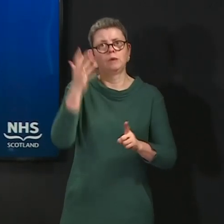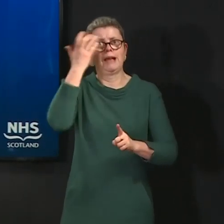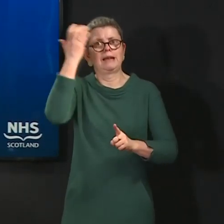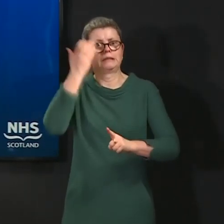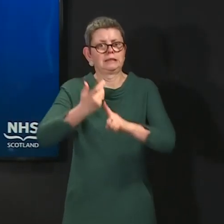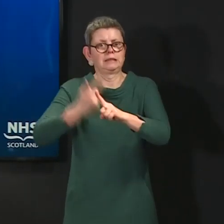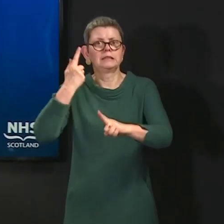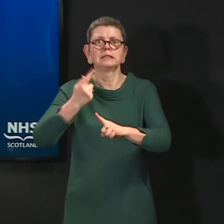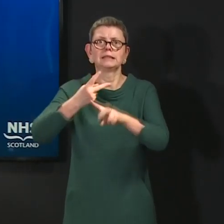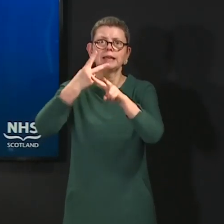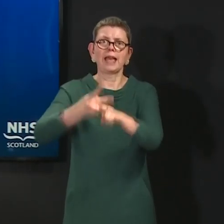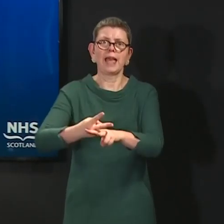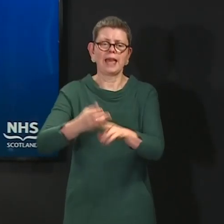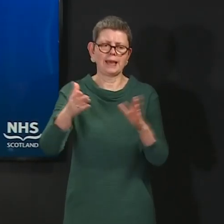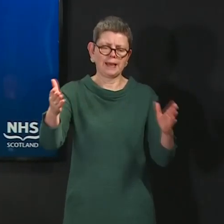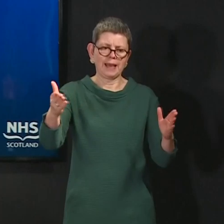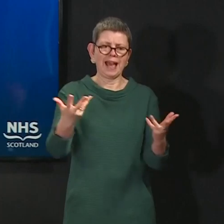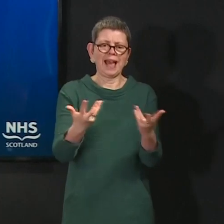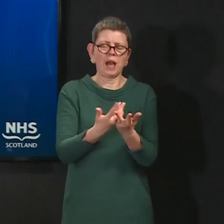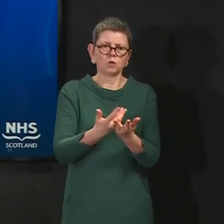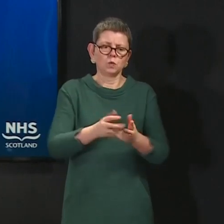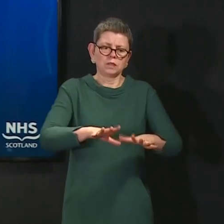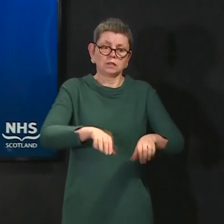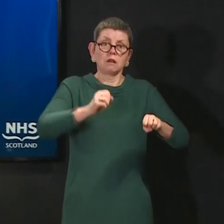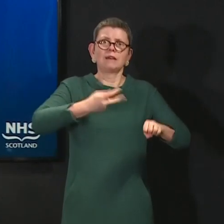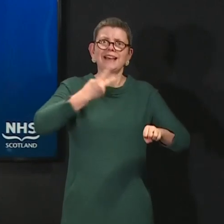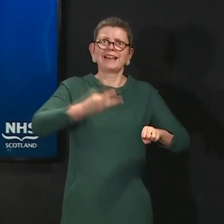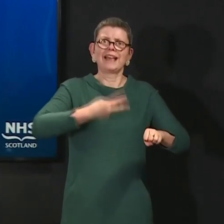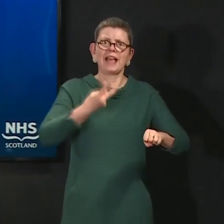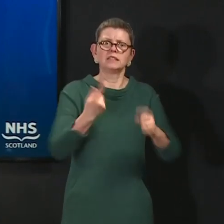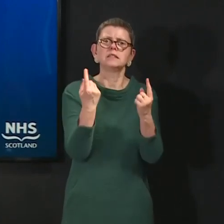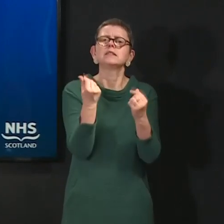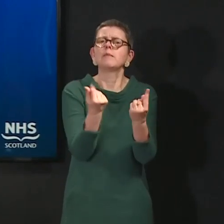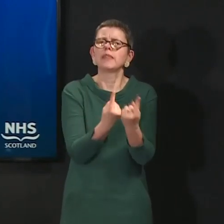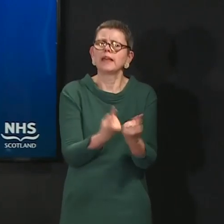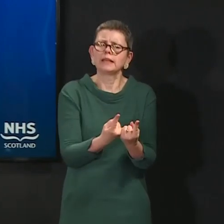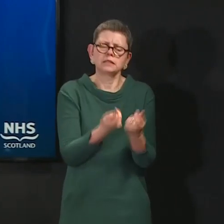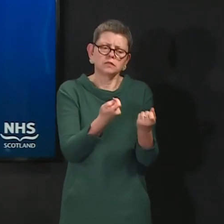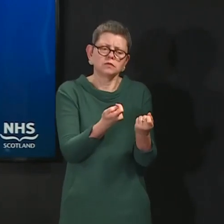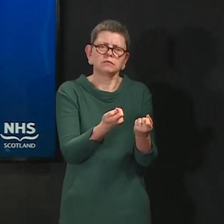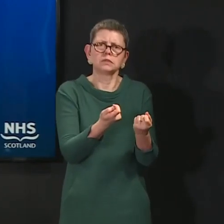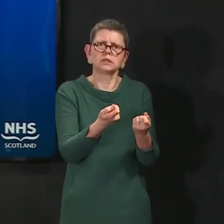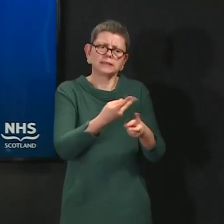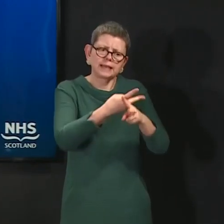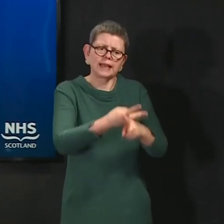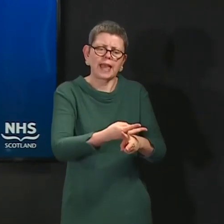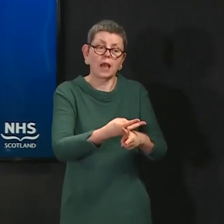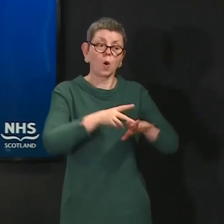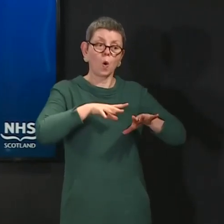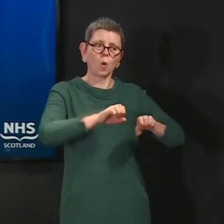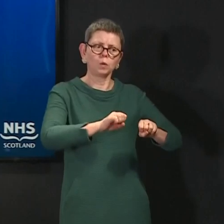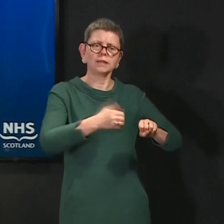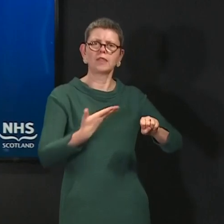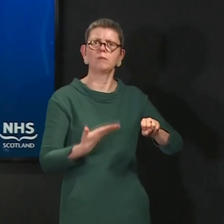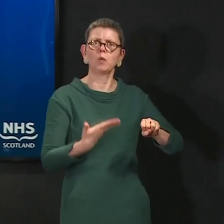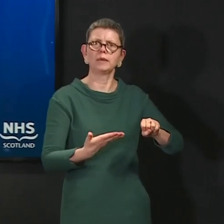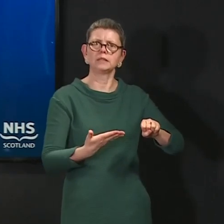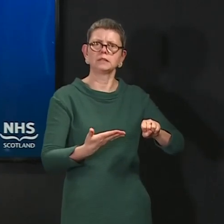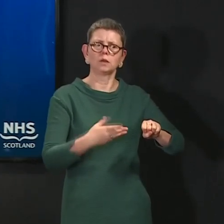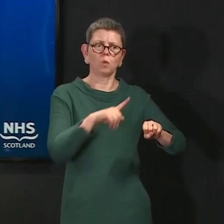in terms of restoring some of the areas that have been paused in order to allow us to be ready to deal with